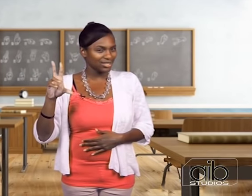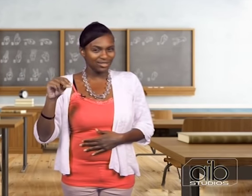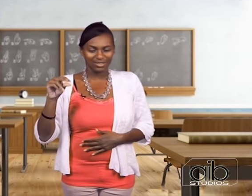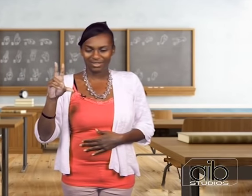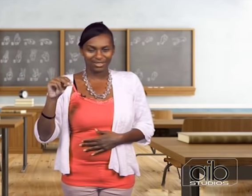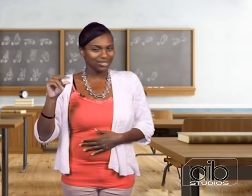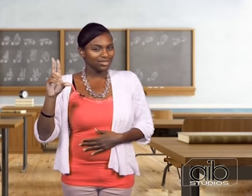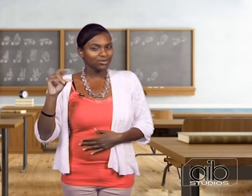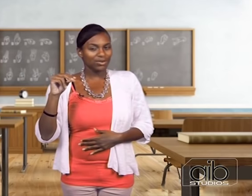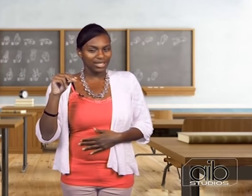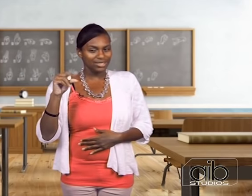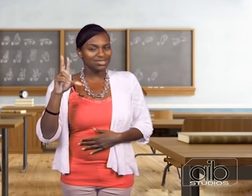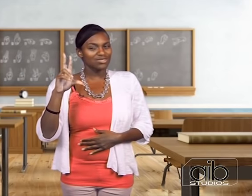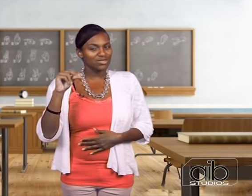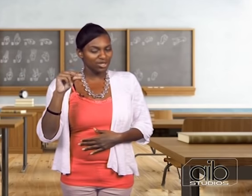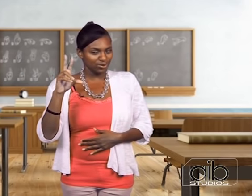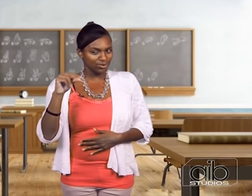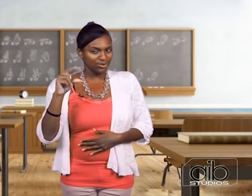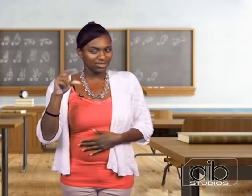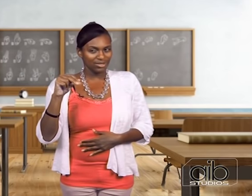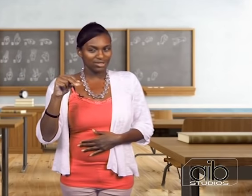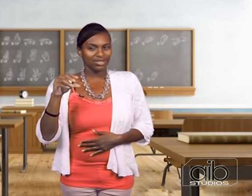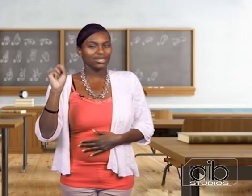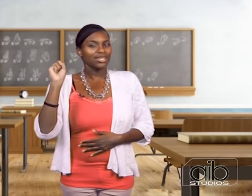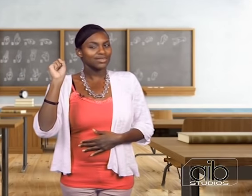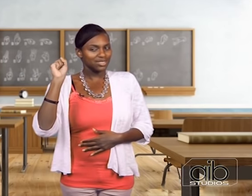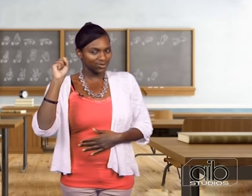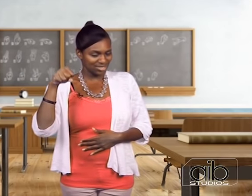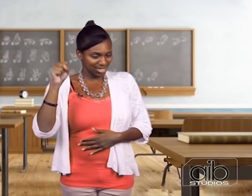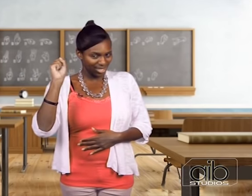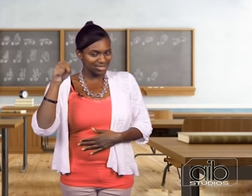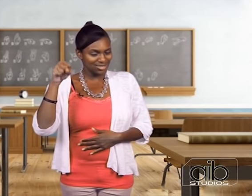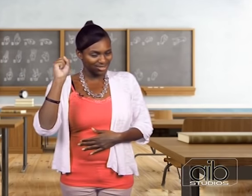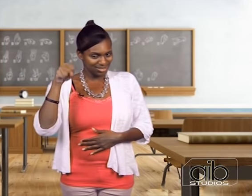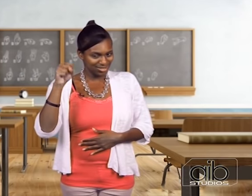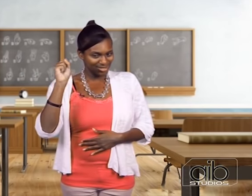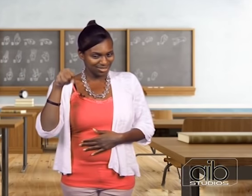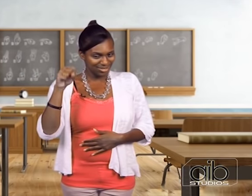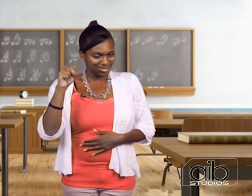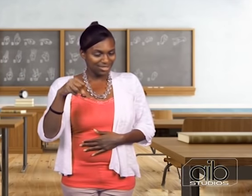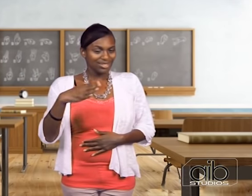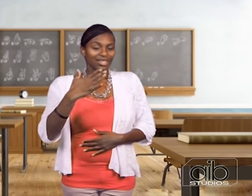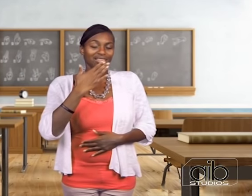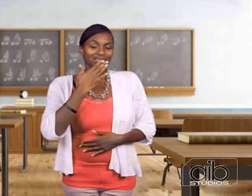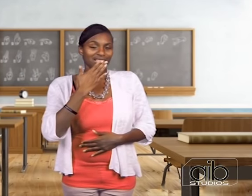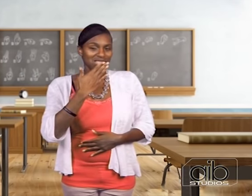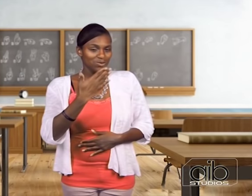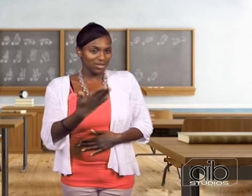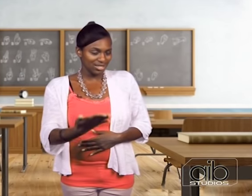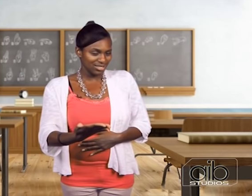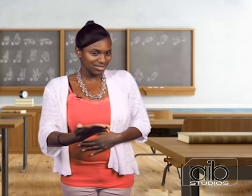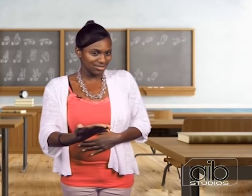here, right? This is no. And this was yes. And this was